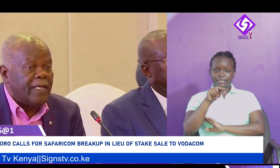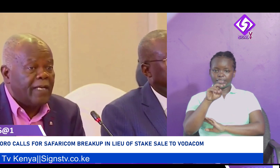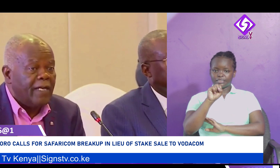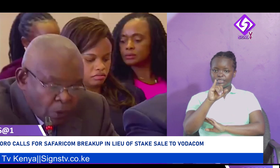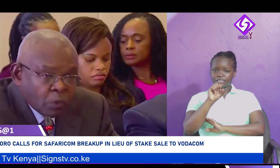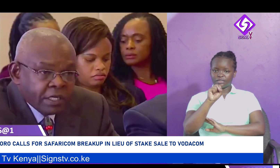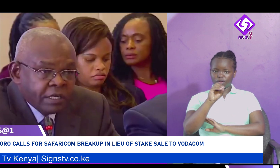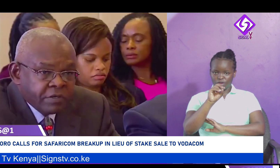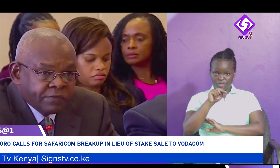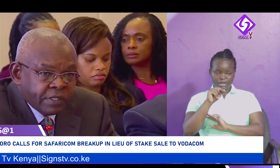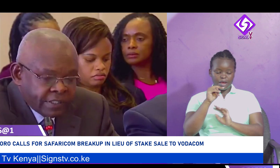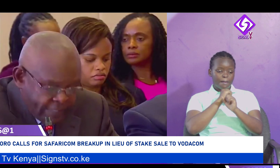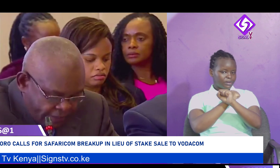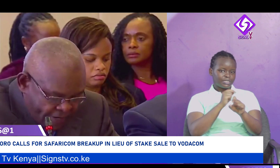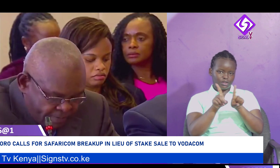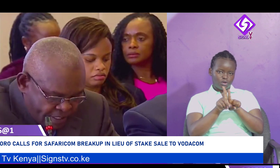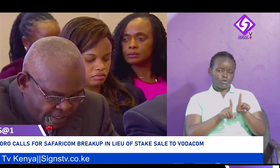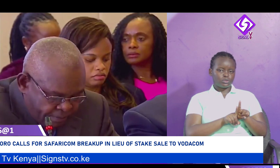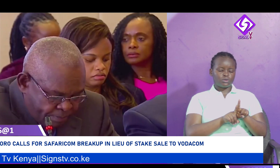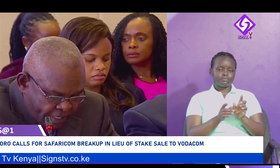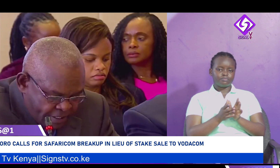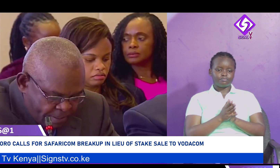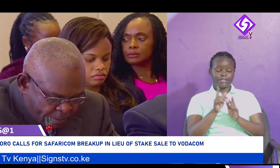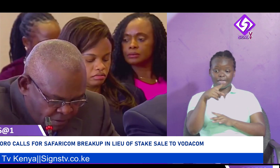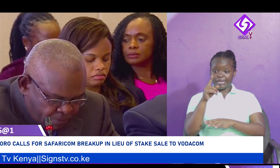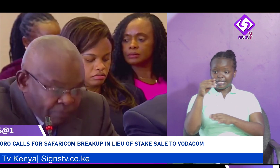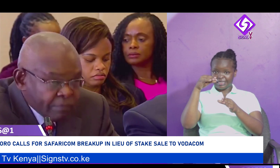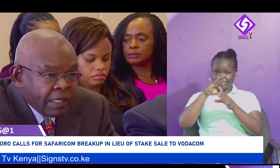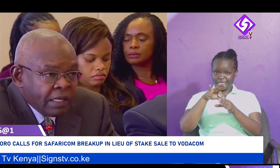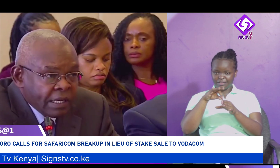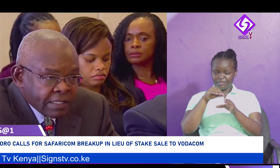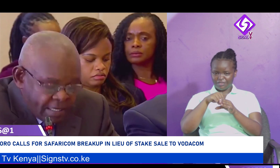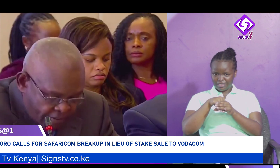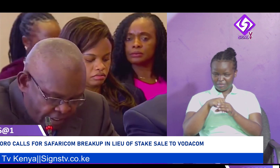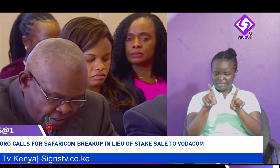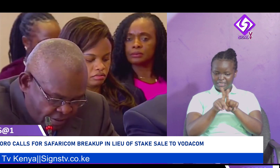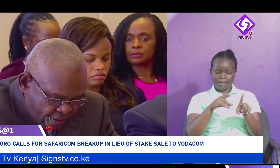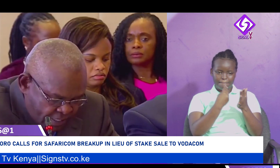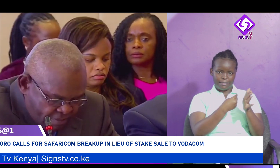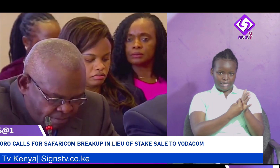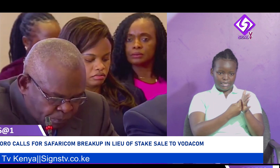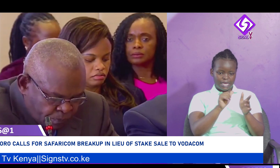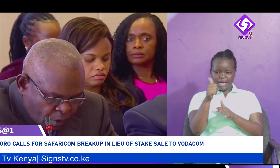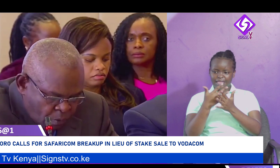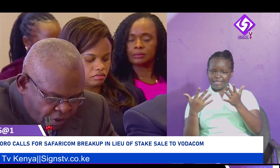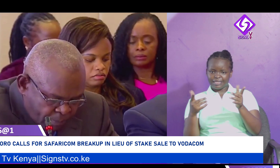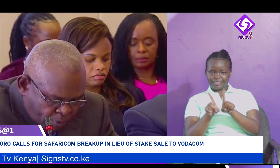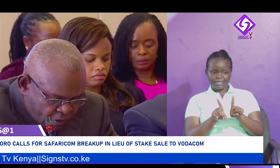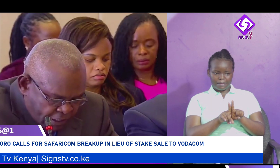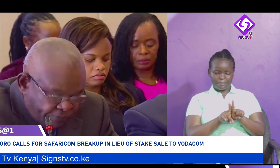today. We'll increase foreign direct investment by the same amount, and other things the same. Will support a